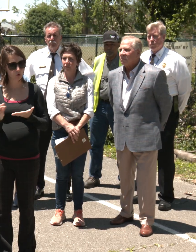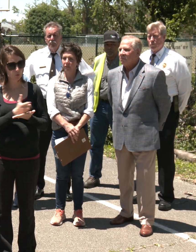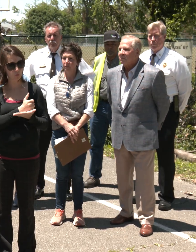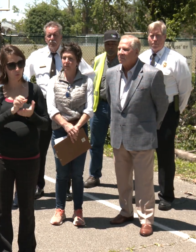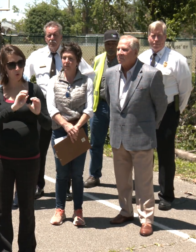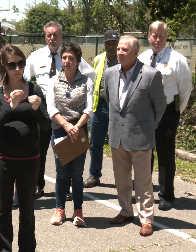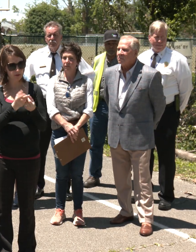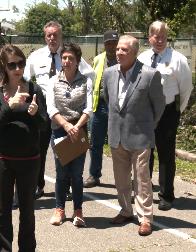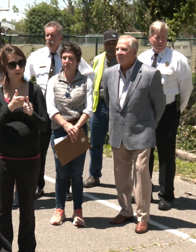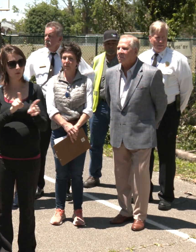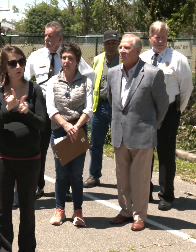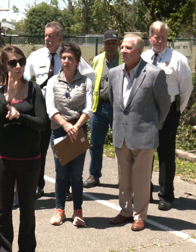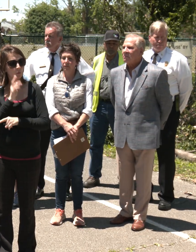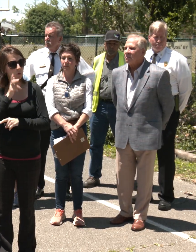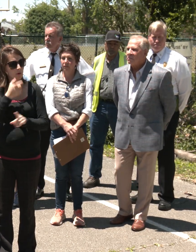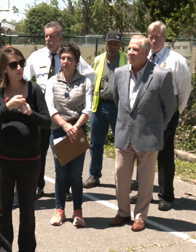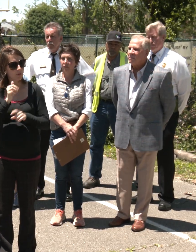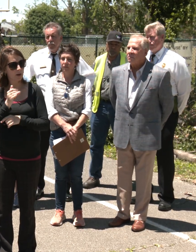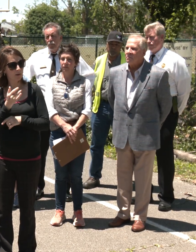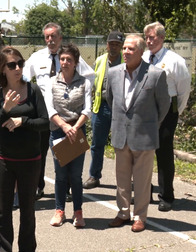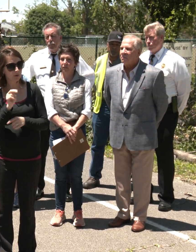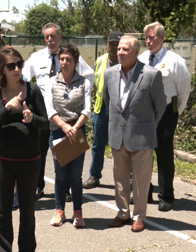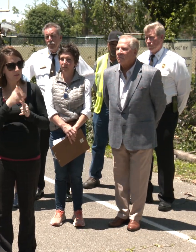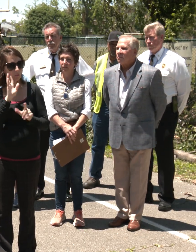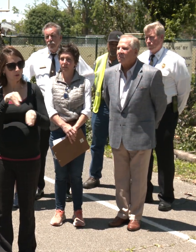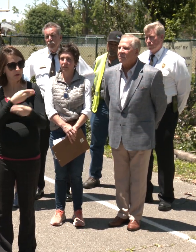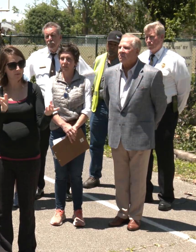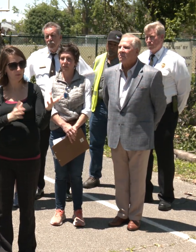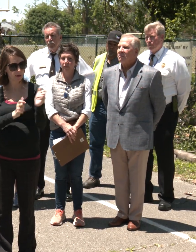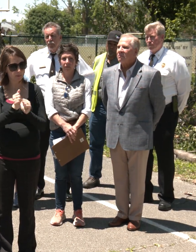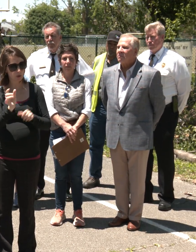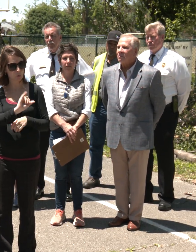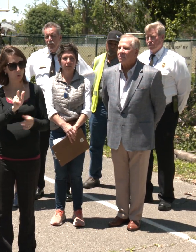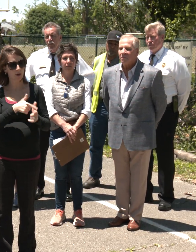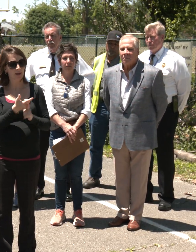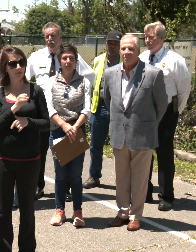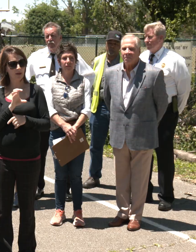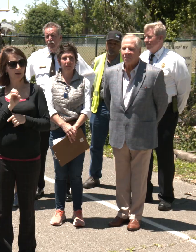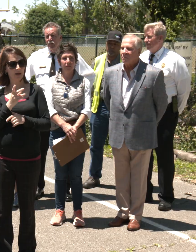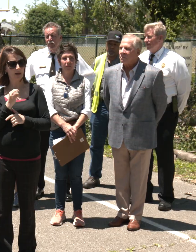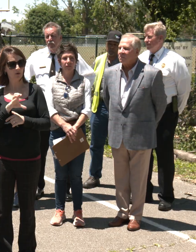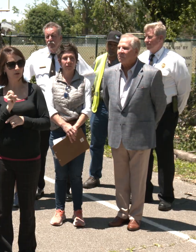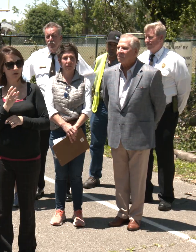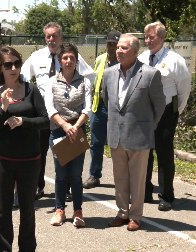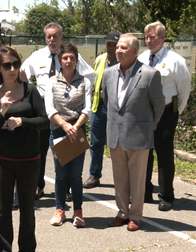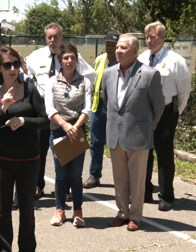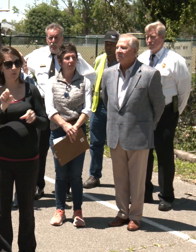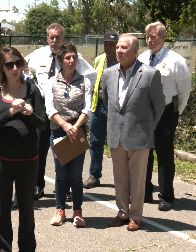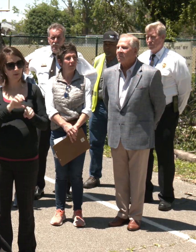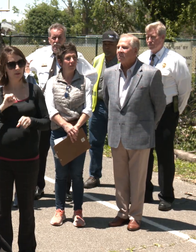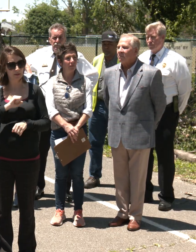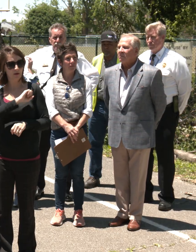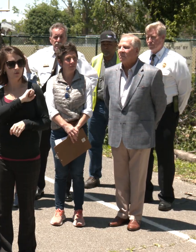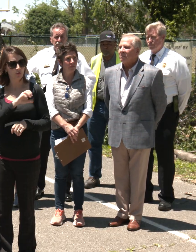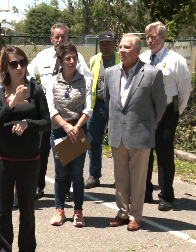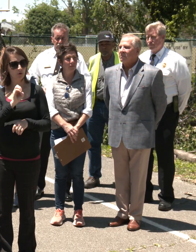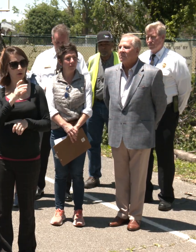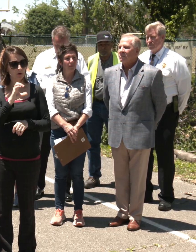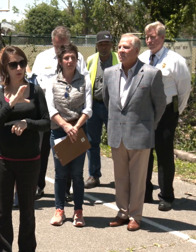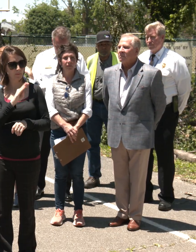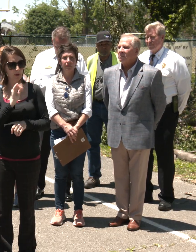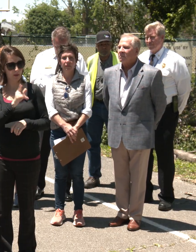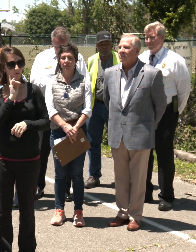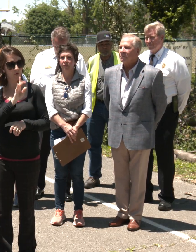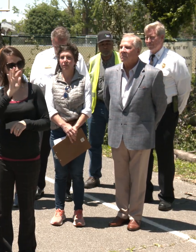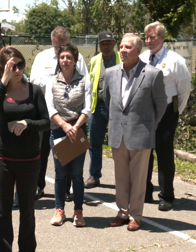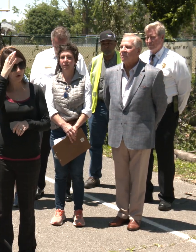from Ameren. They're going to provide an update, and then we have Senator Eric Schmidt along with Congressman Wesley Bell that will also be providing an update on the